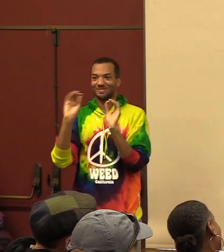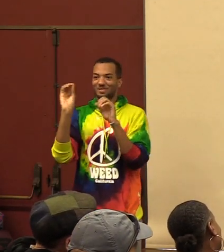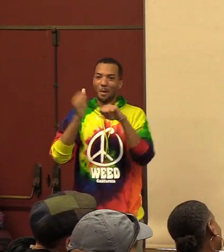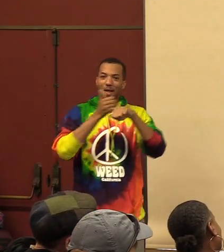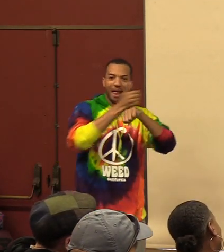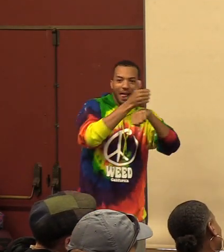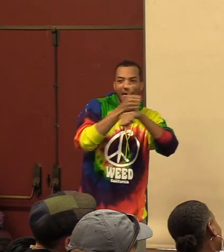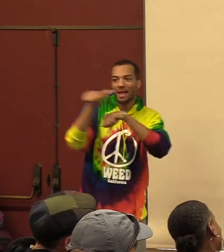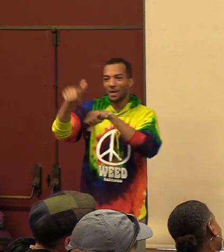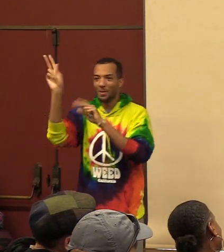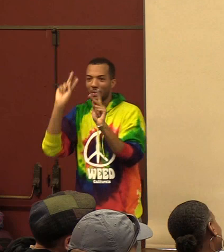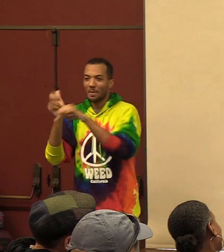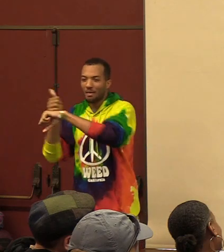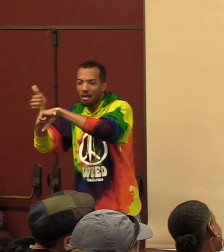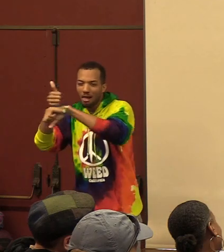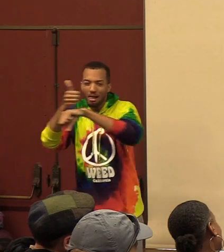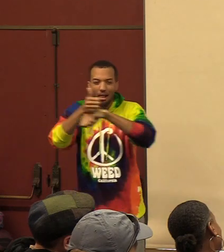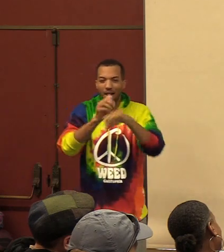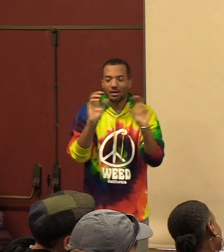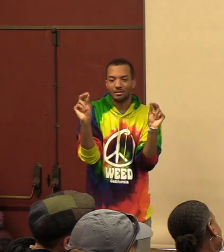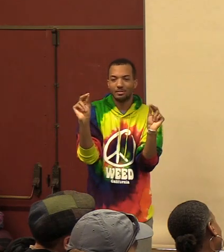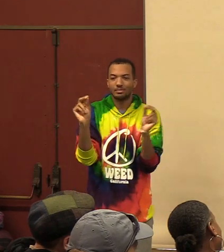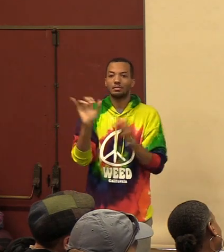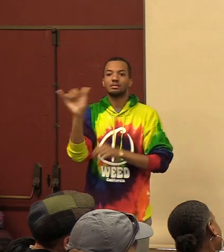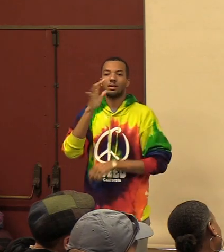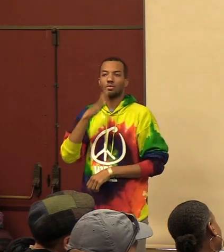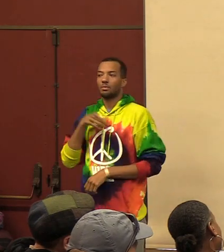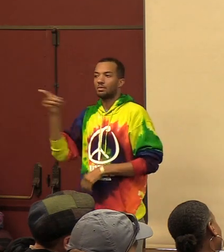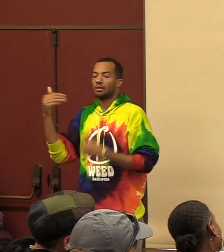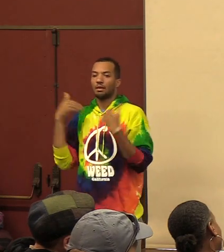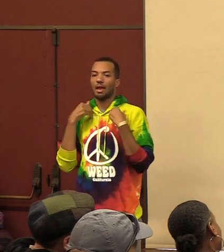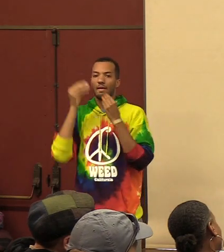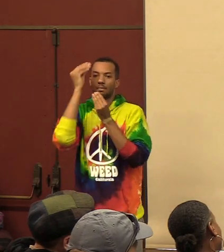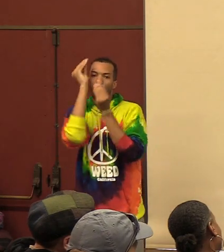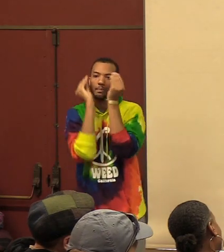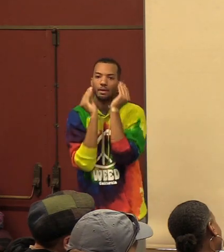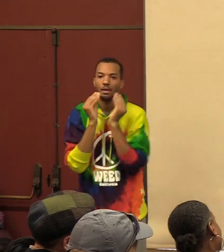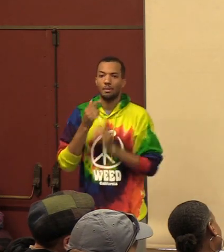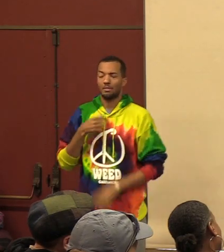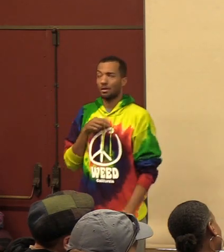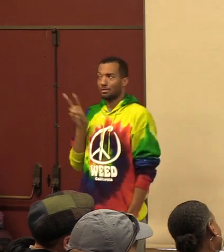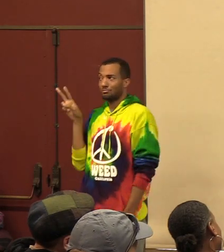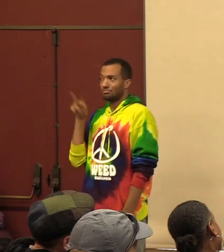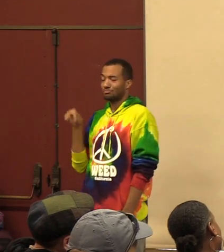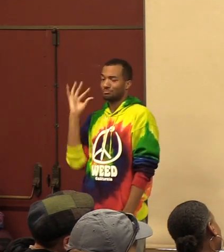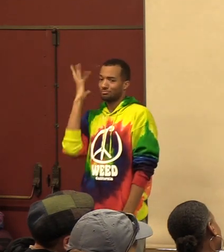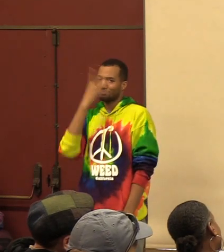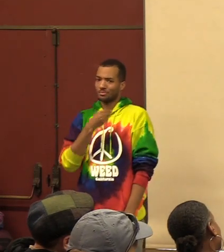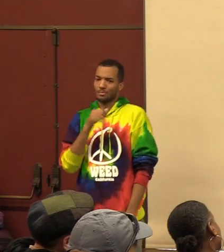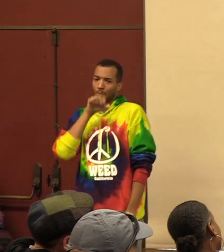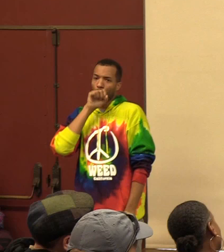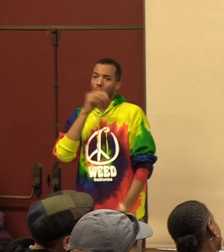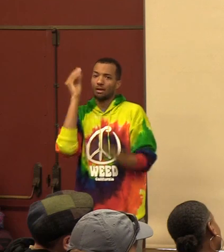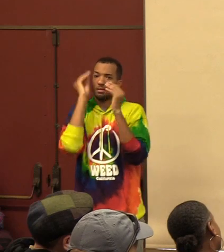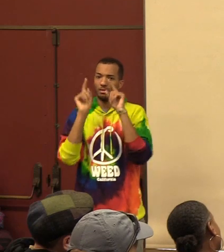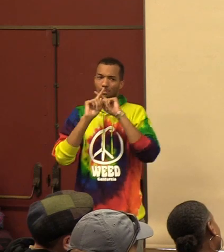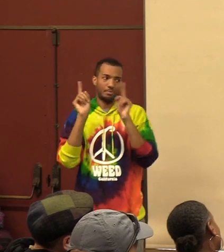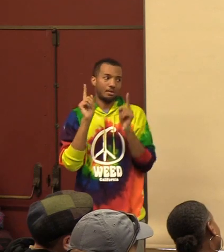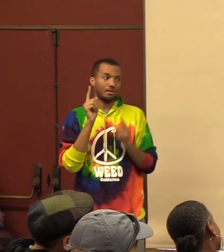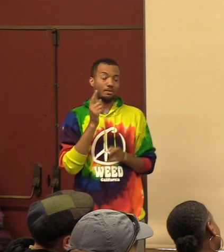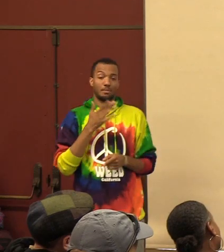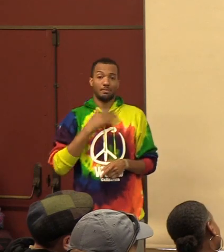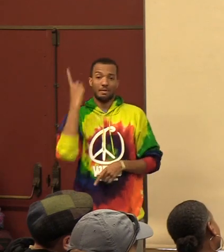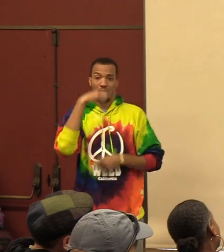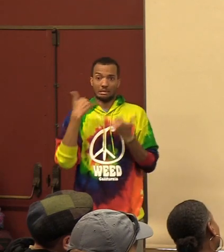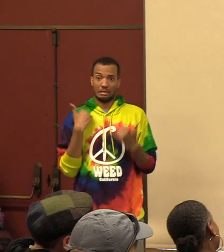anybody else. And when we do anything, it's like a lady out there got some makeup, child. I love me some makeup, but I don't know what I got on my